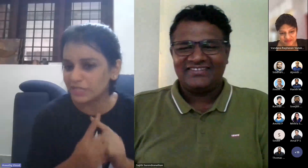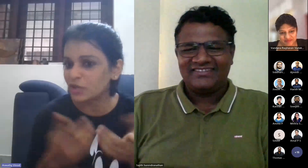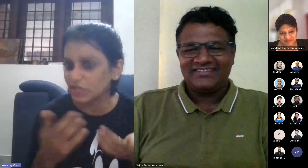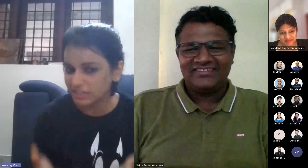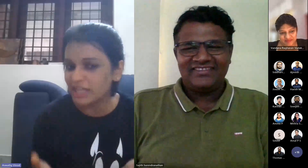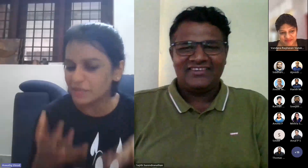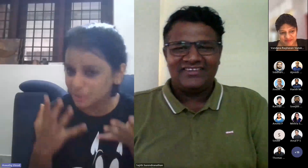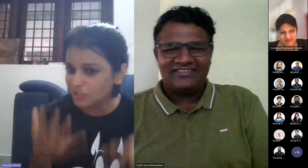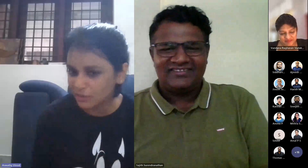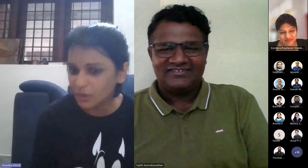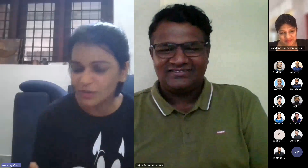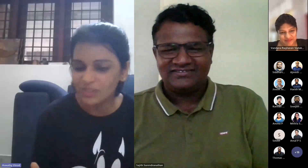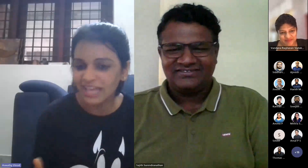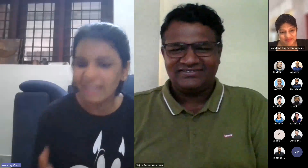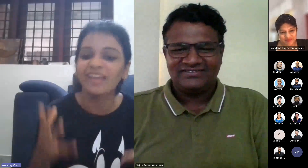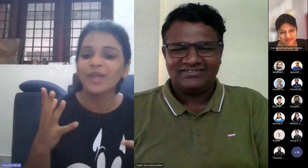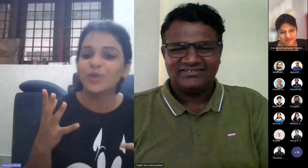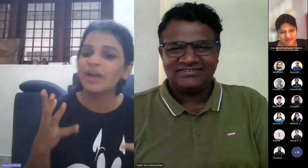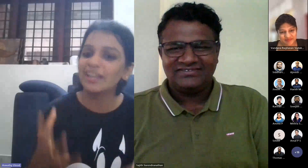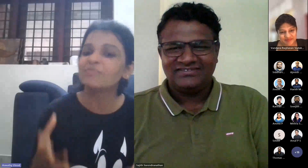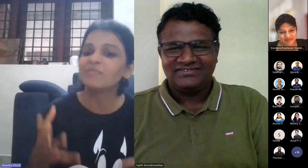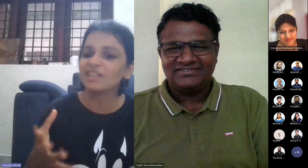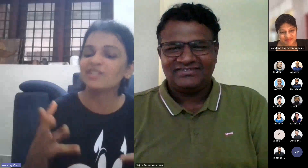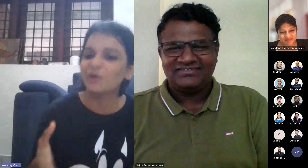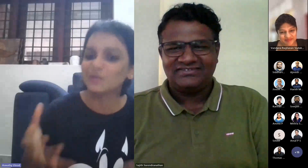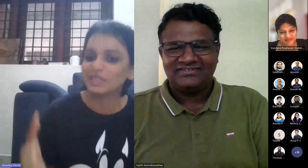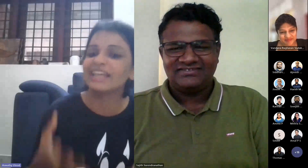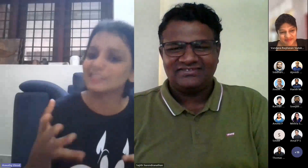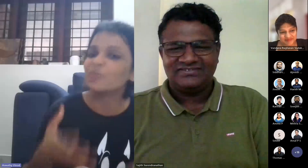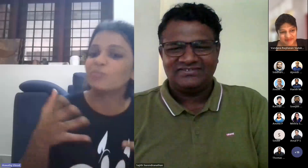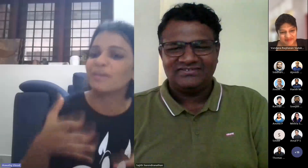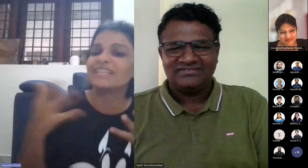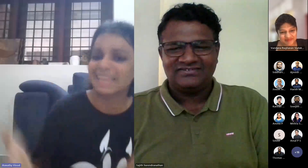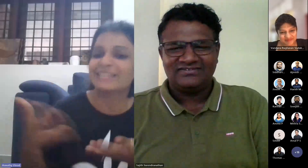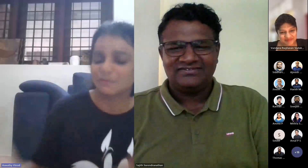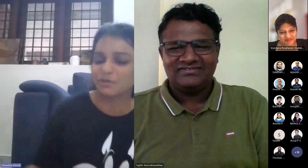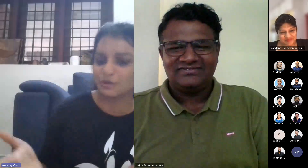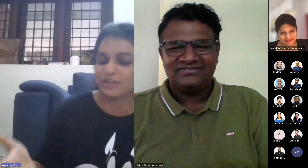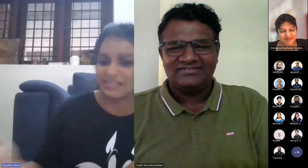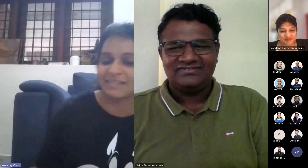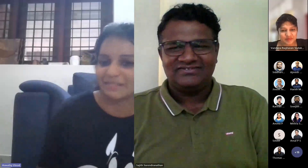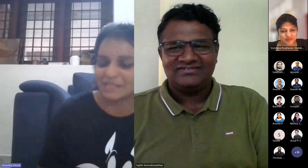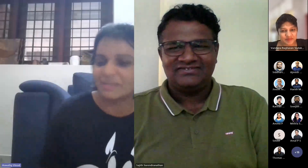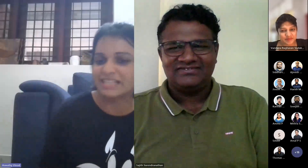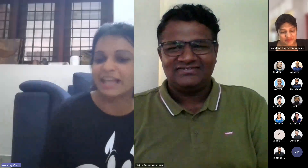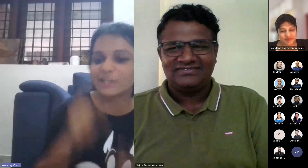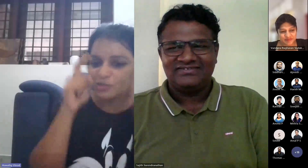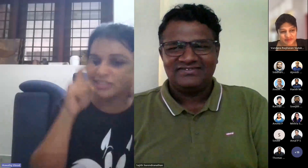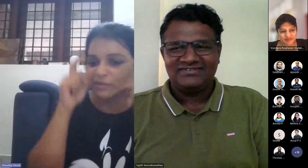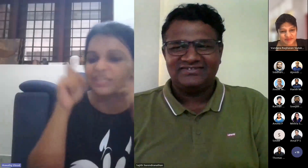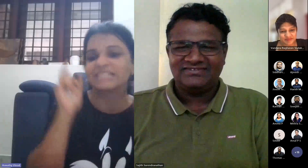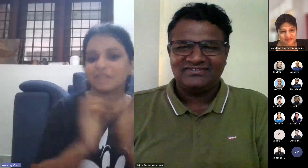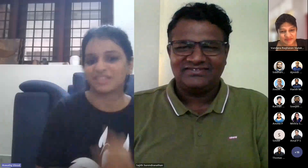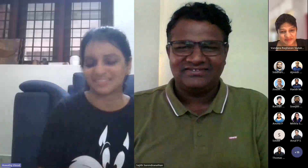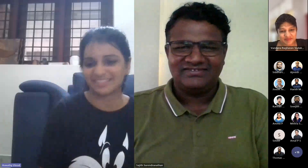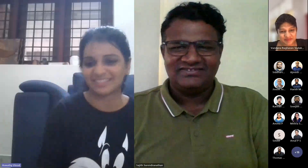deaf person, you're a hearing person who does not know sign, you might be shocked to realize that you make sense of a lot of things that is being signed to you just